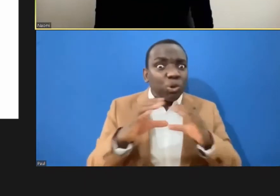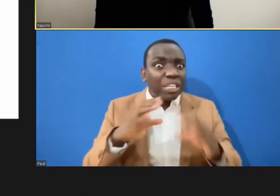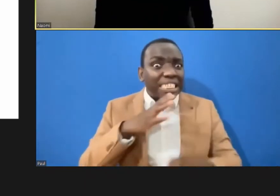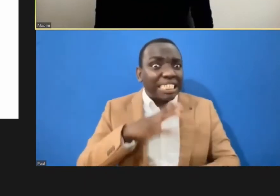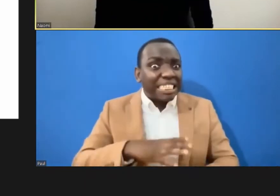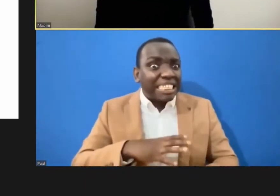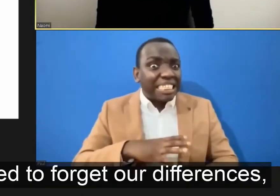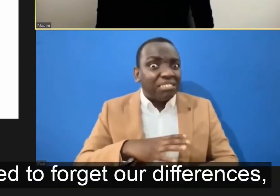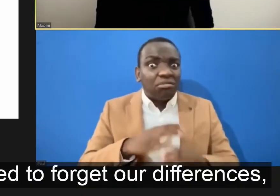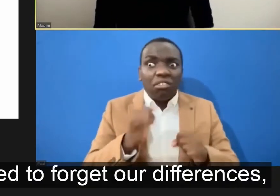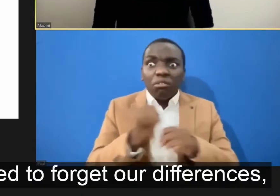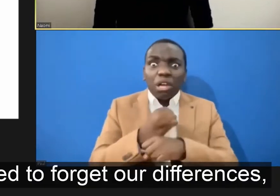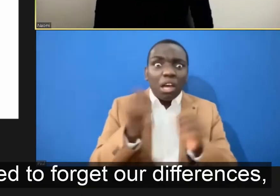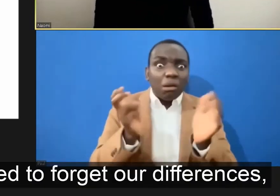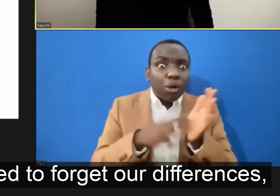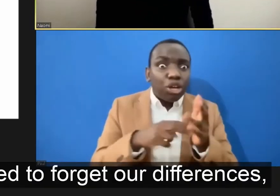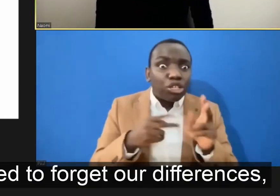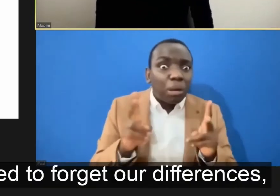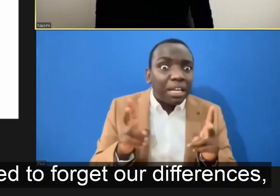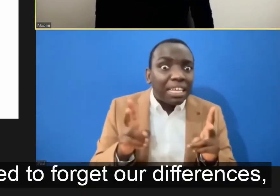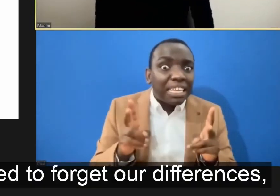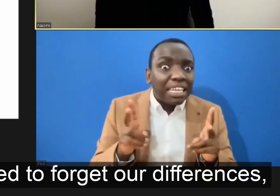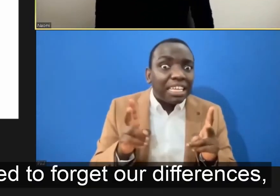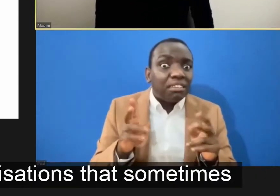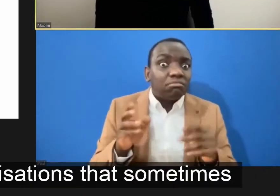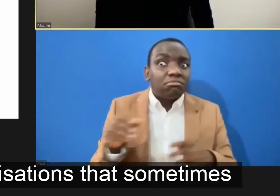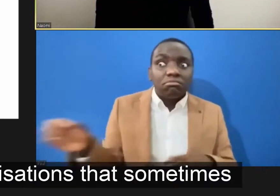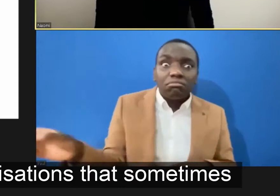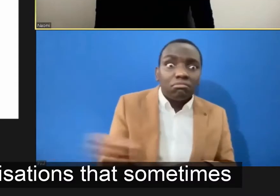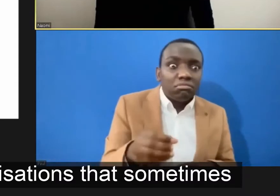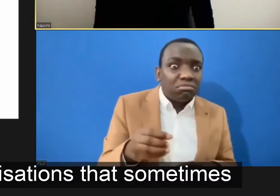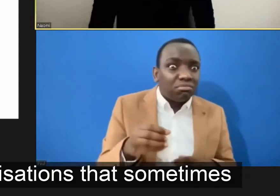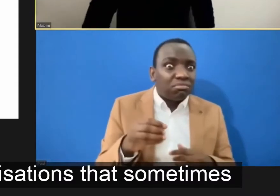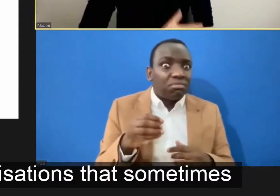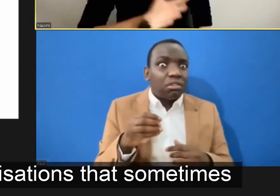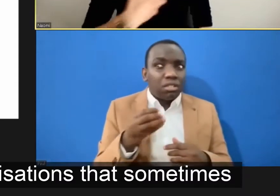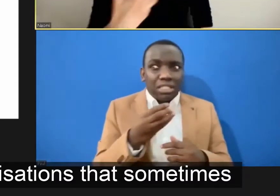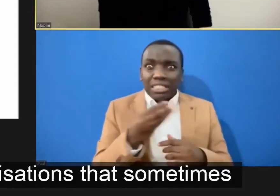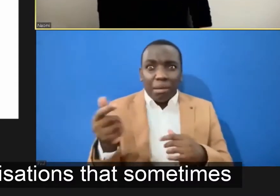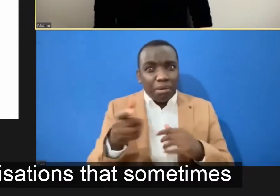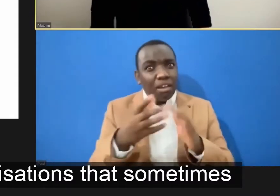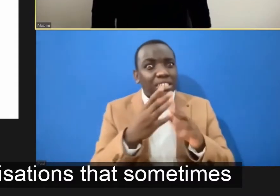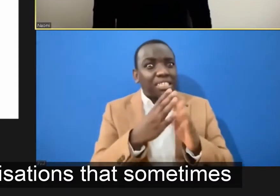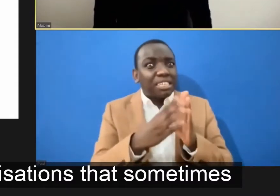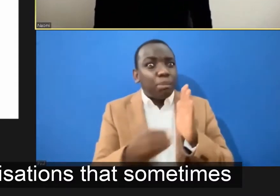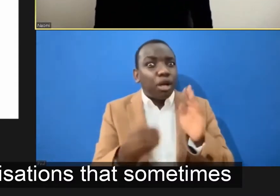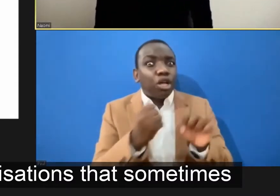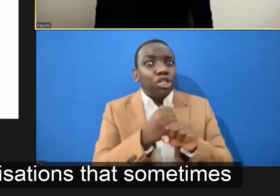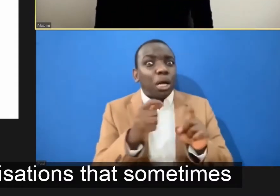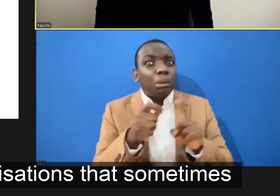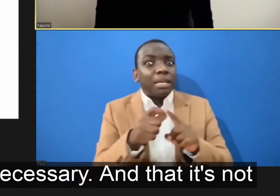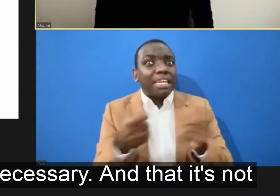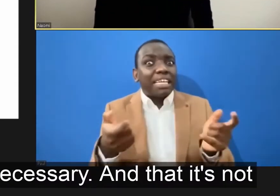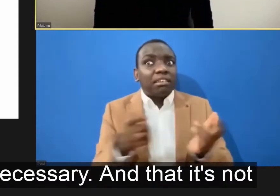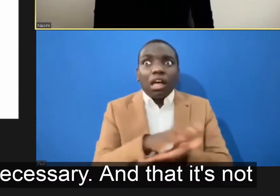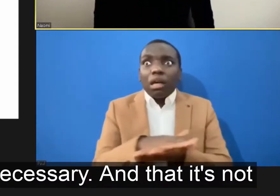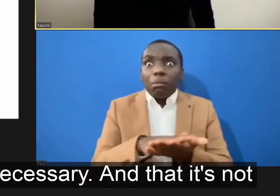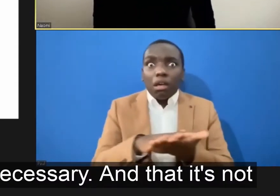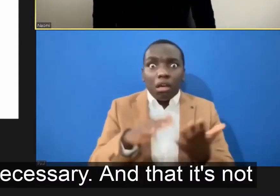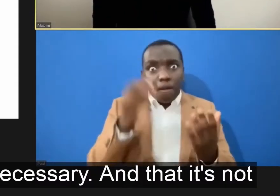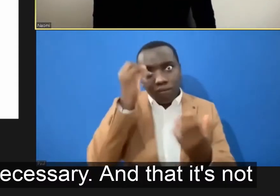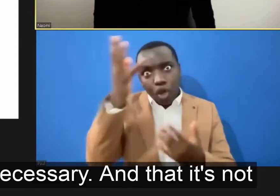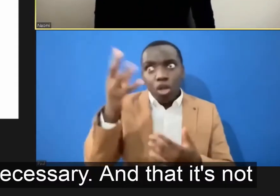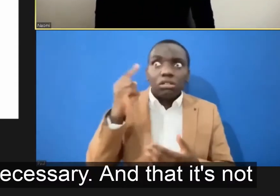I think deaf people really need to forget our differences. We need to remind organisations that sometimes booking of interpreters